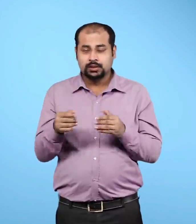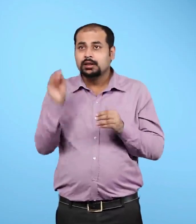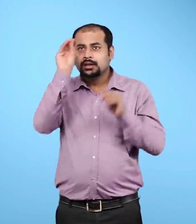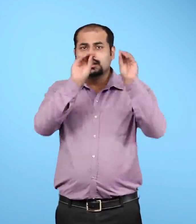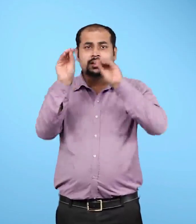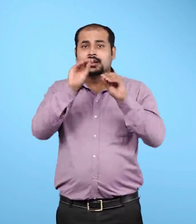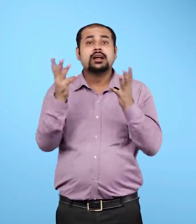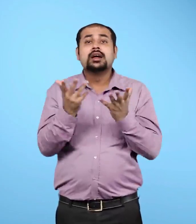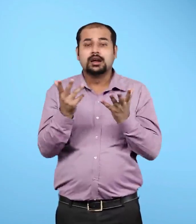continues.